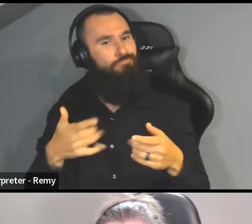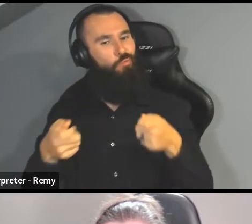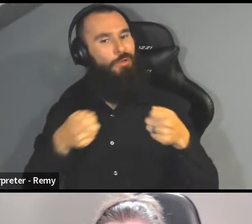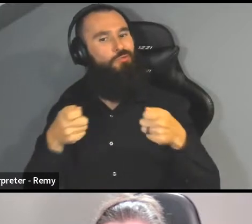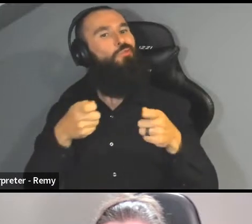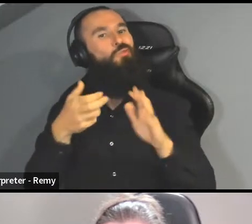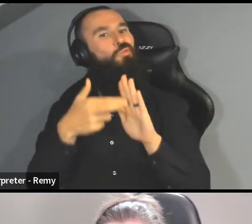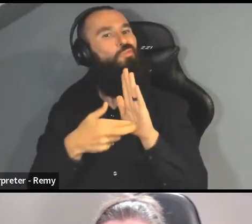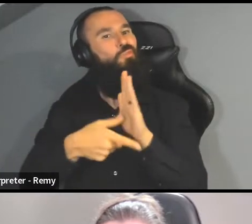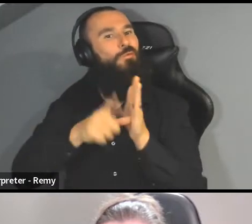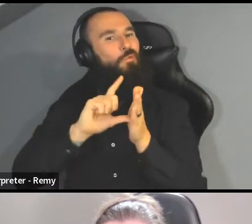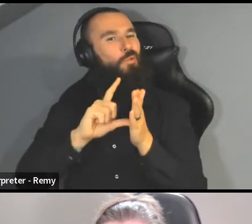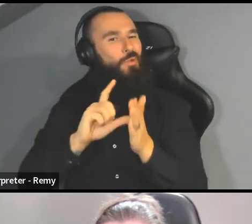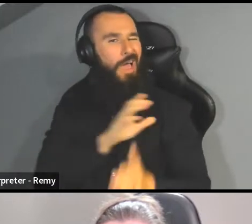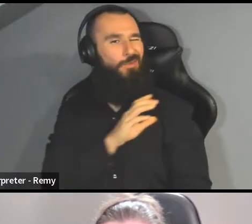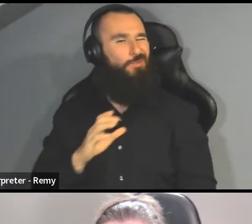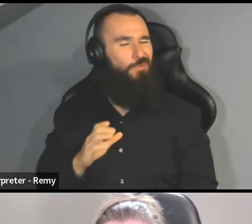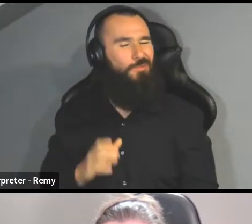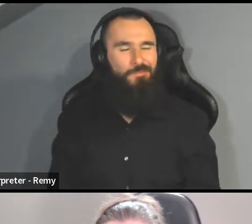council.